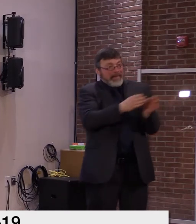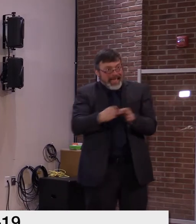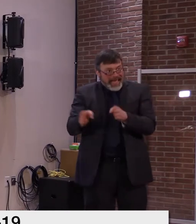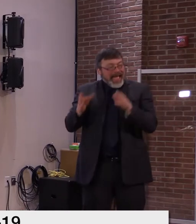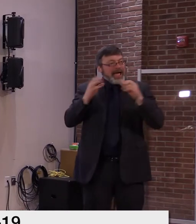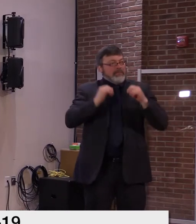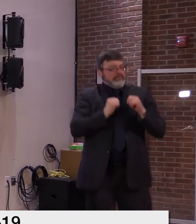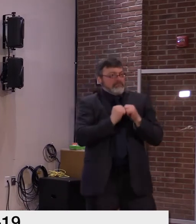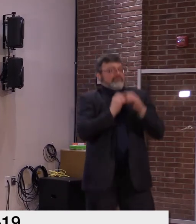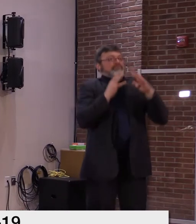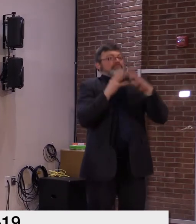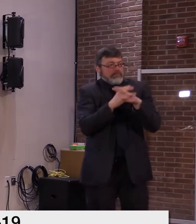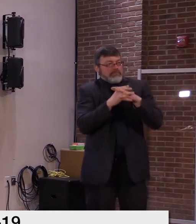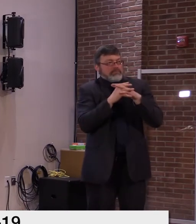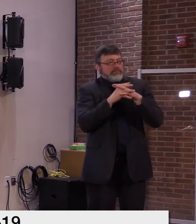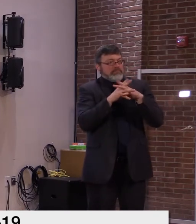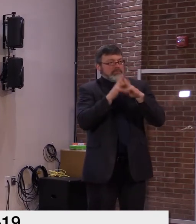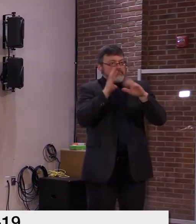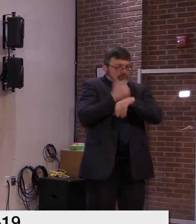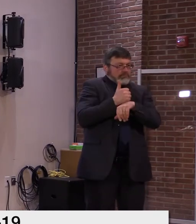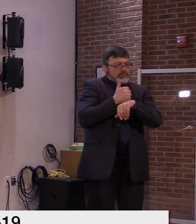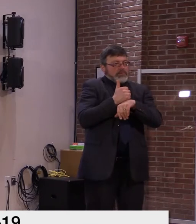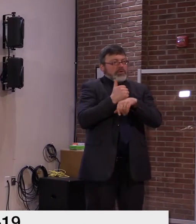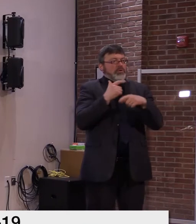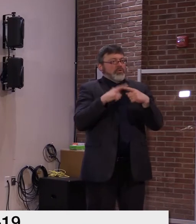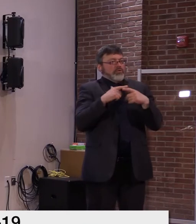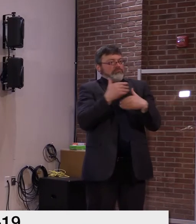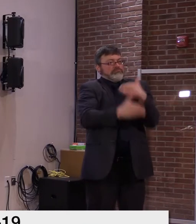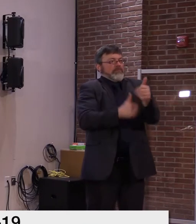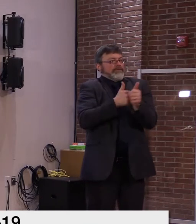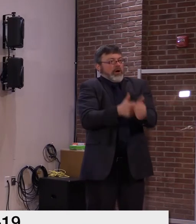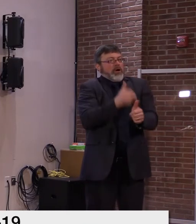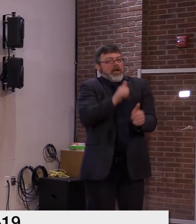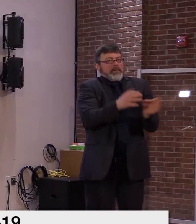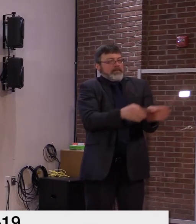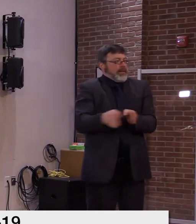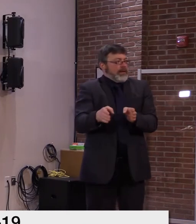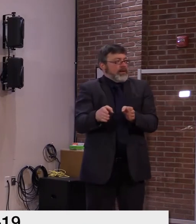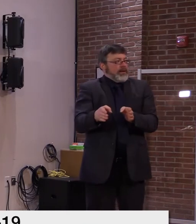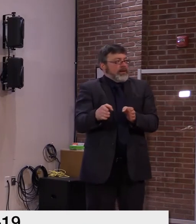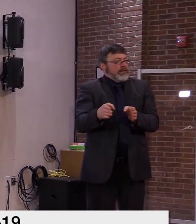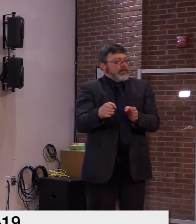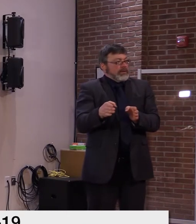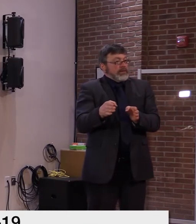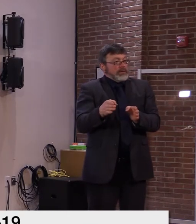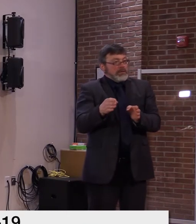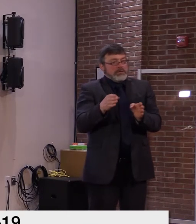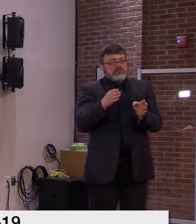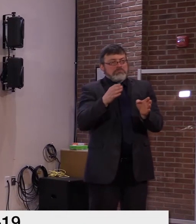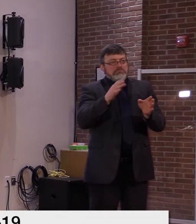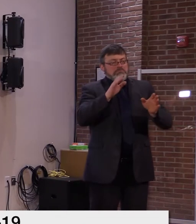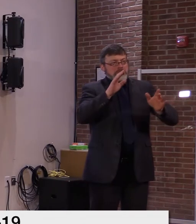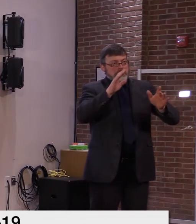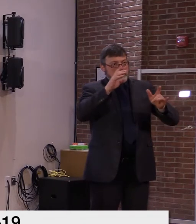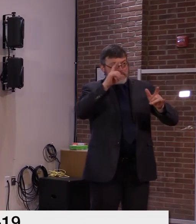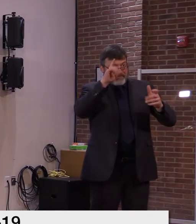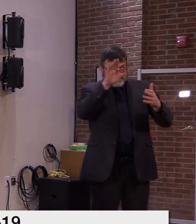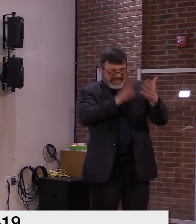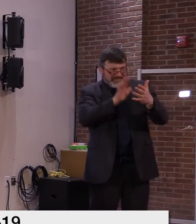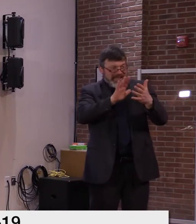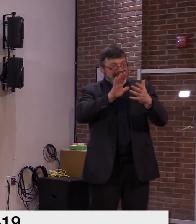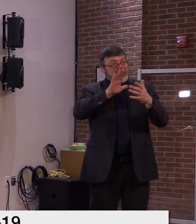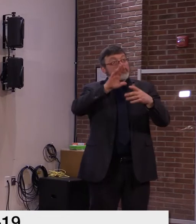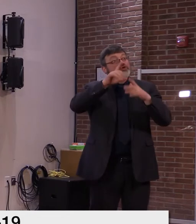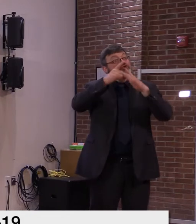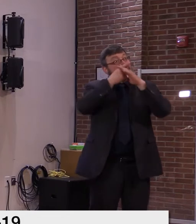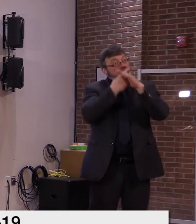We want districts to be able to focus their grants and spending strategies on the recovery work and to think about how they might leverage summer activities in